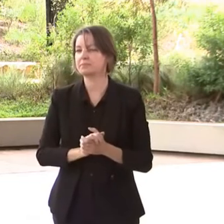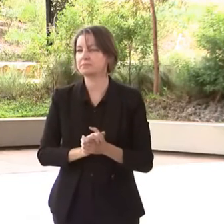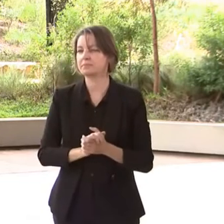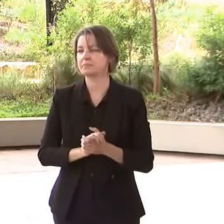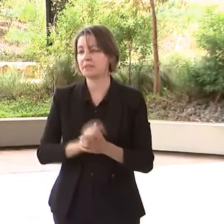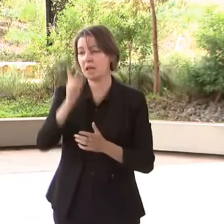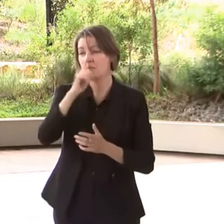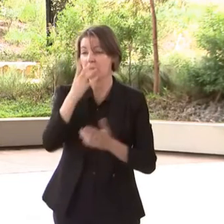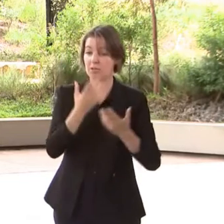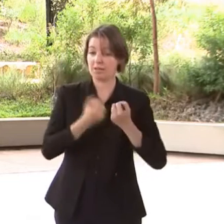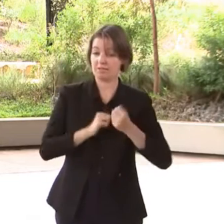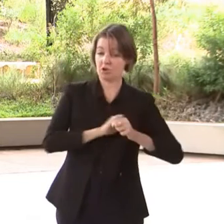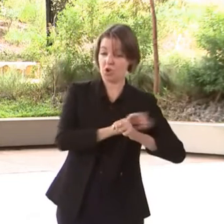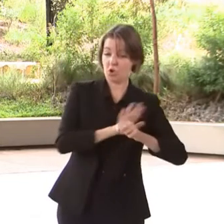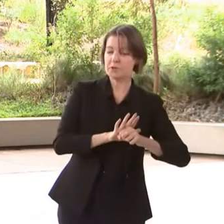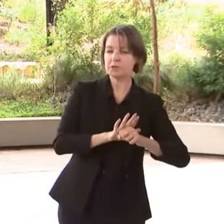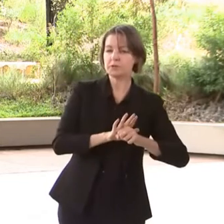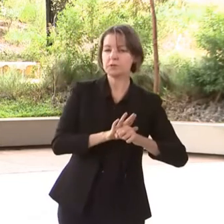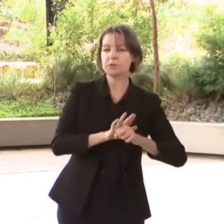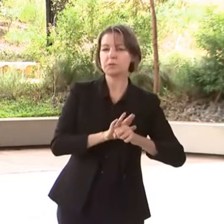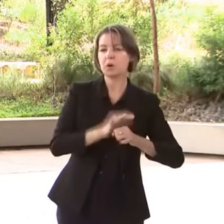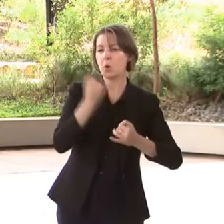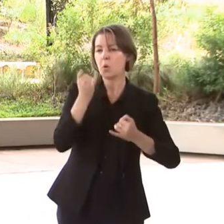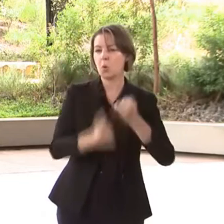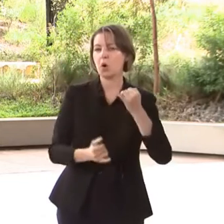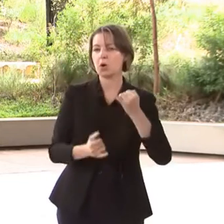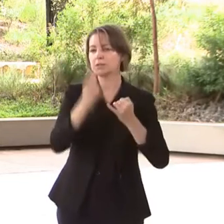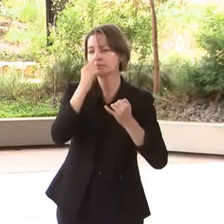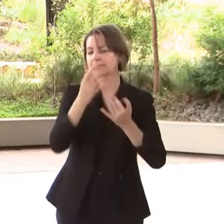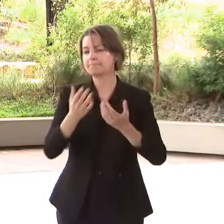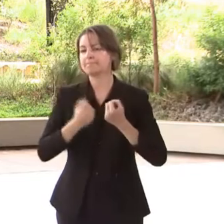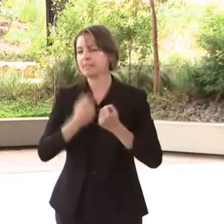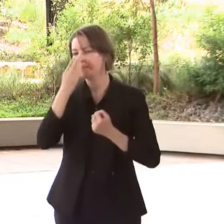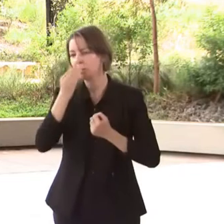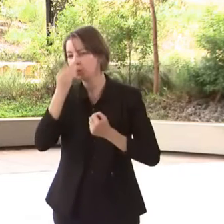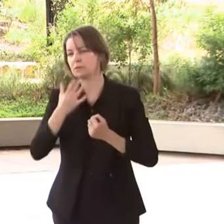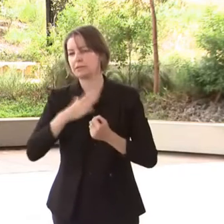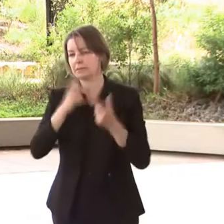be subject to flu, and that's something we have to plan for and consider going forward.